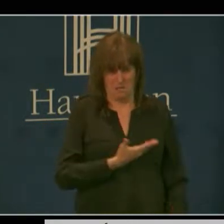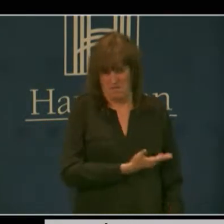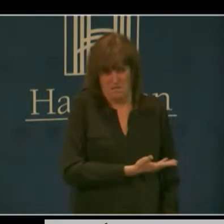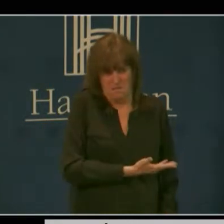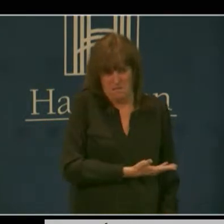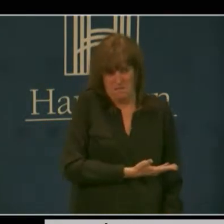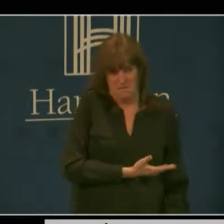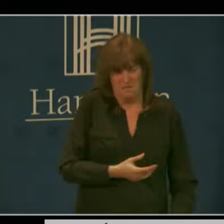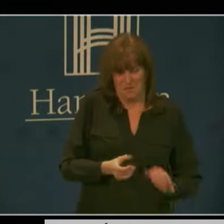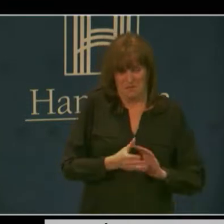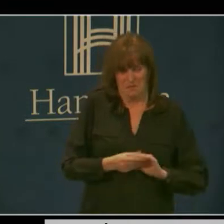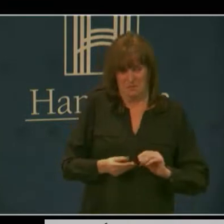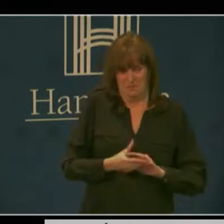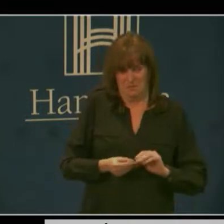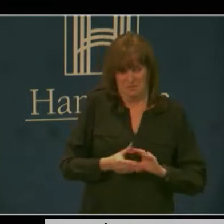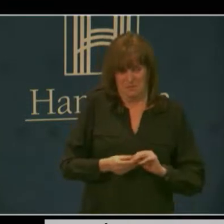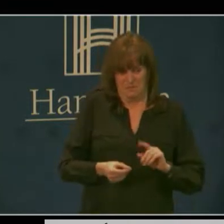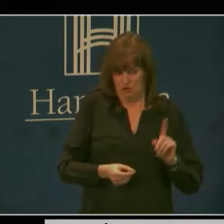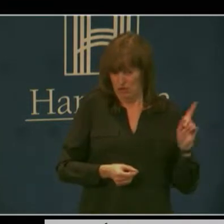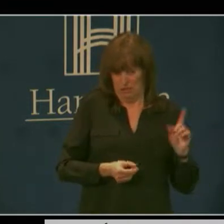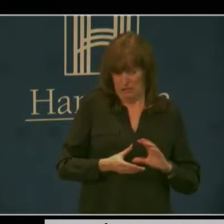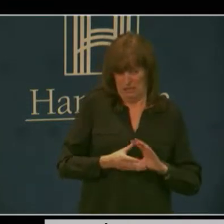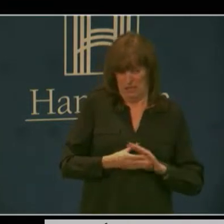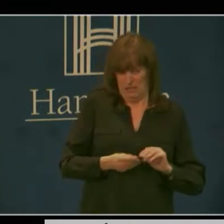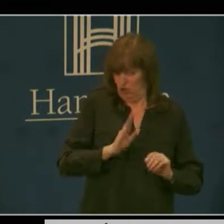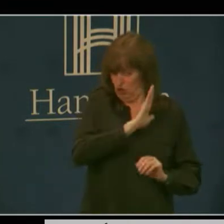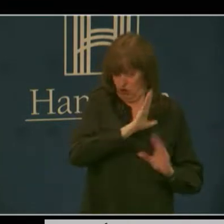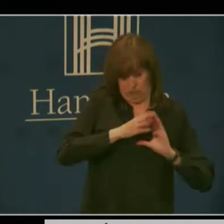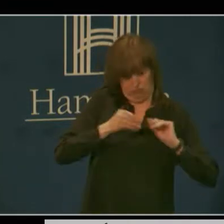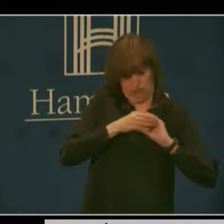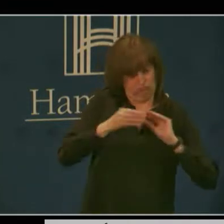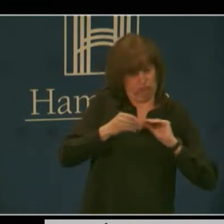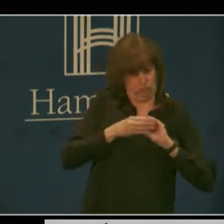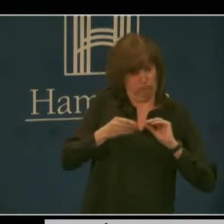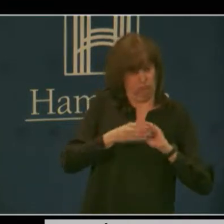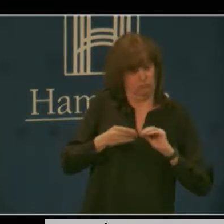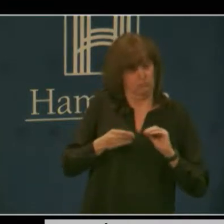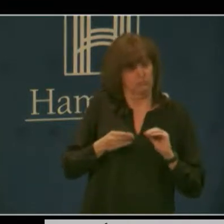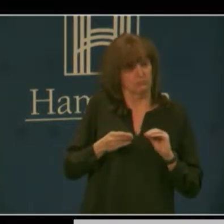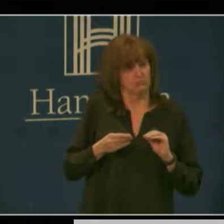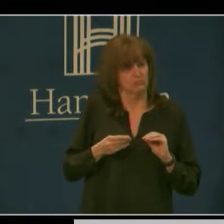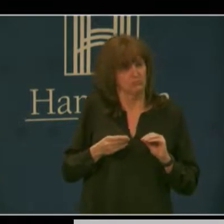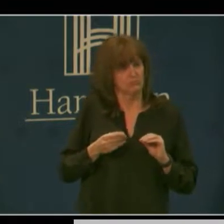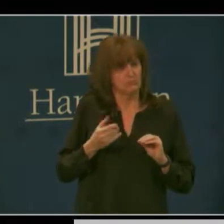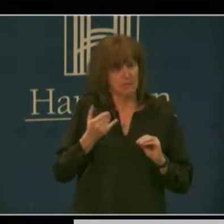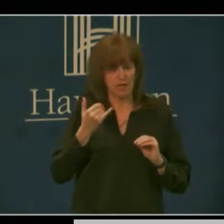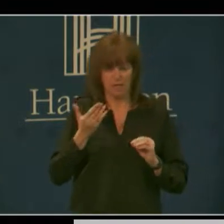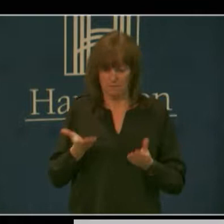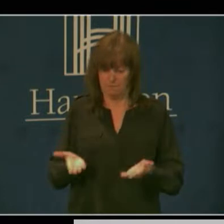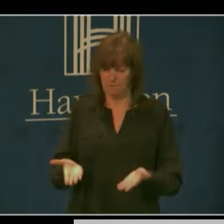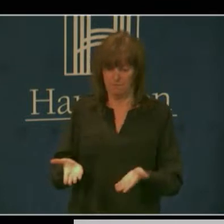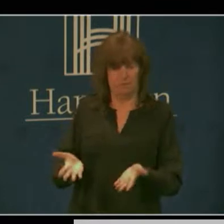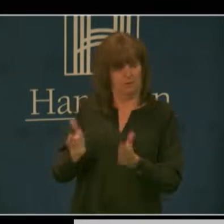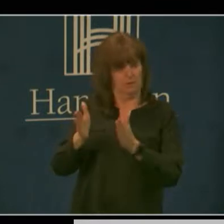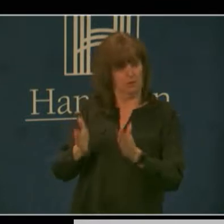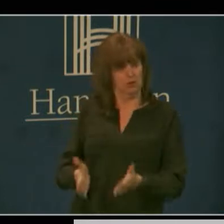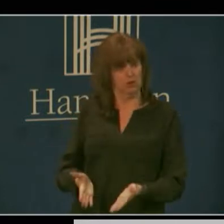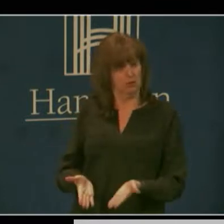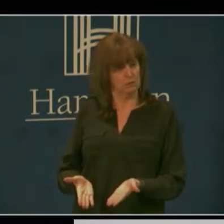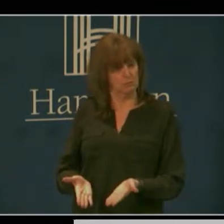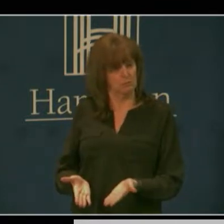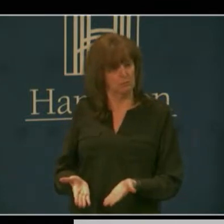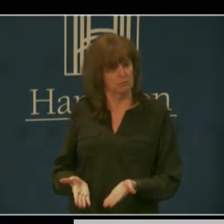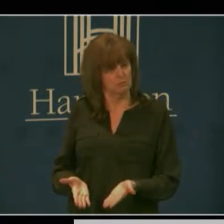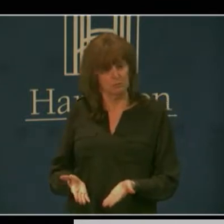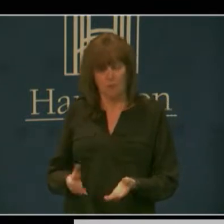will quote her, is if somebody is well and asymptomatic, then and is not working in,